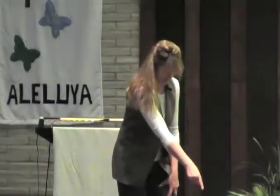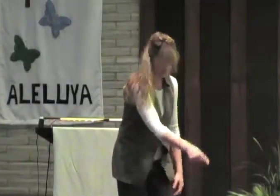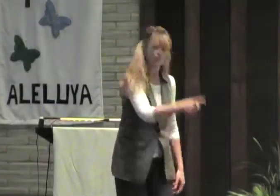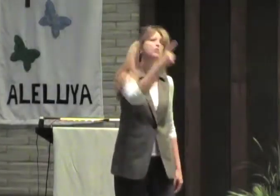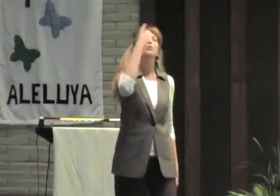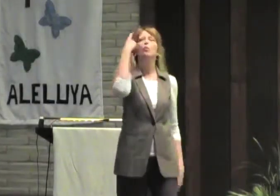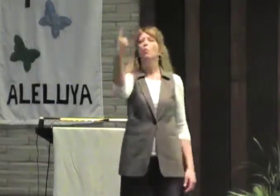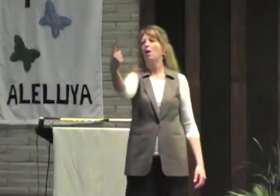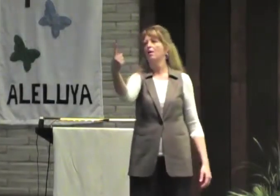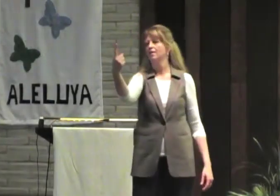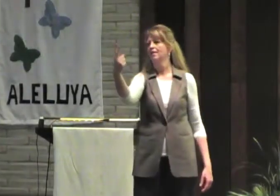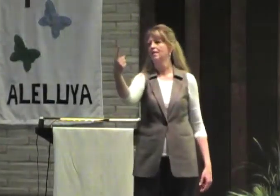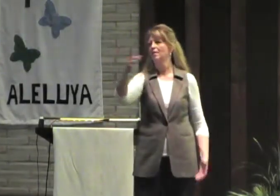He